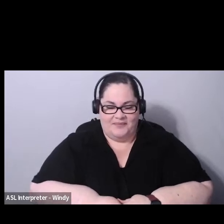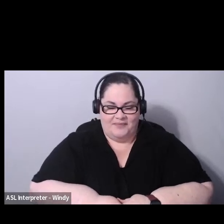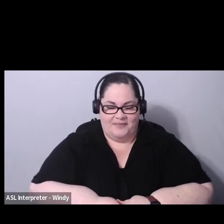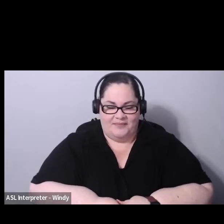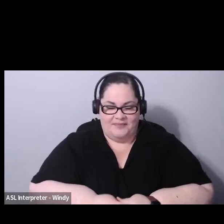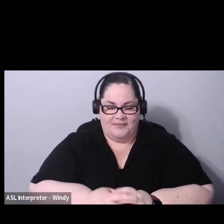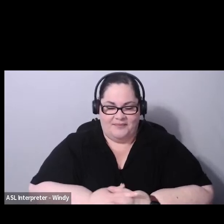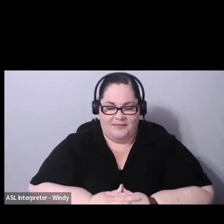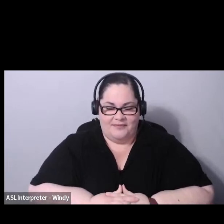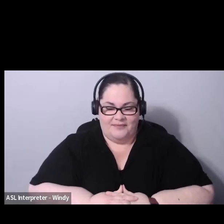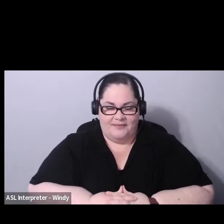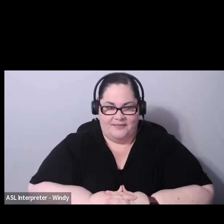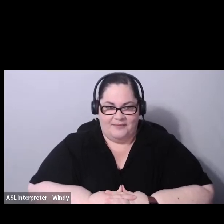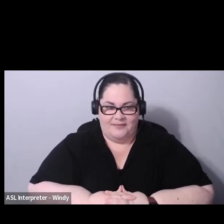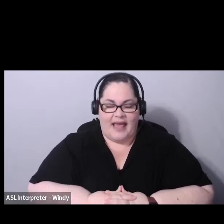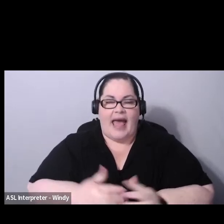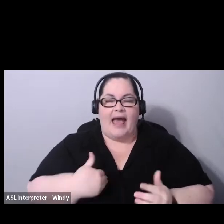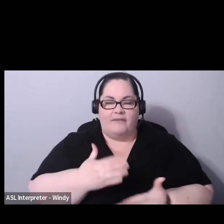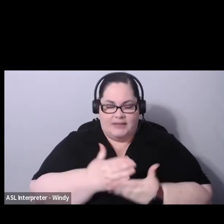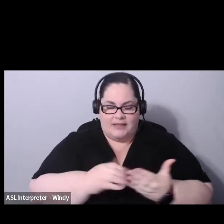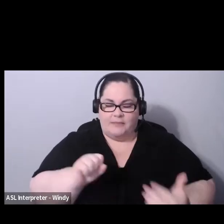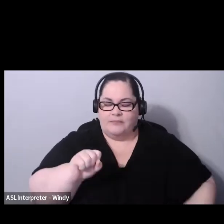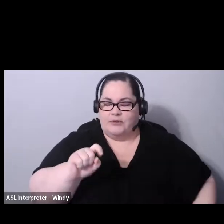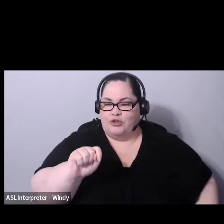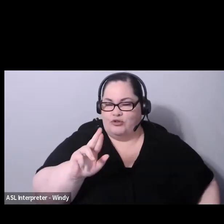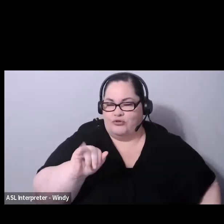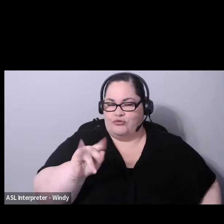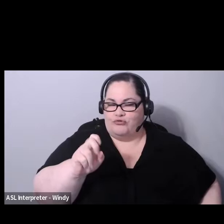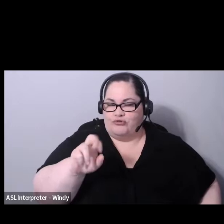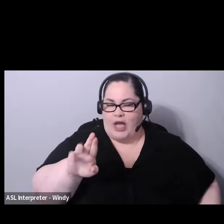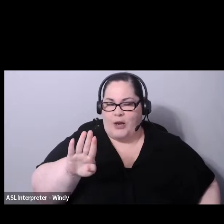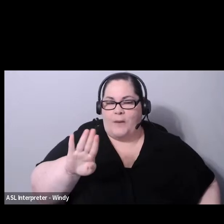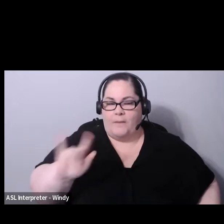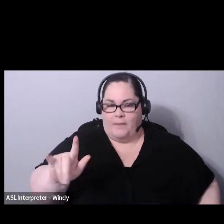There are some striker bills that we are watching.